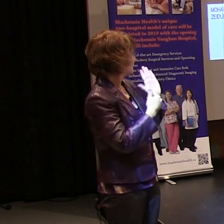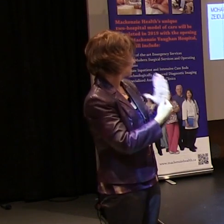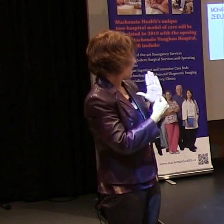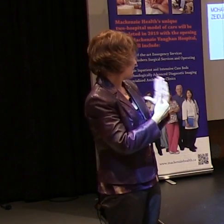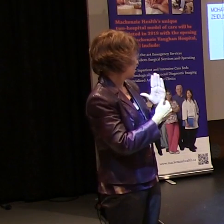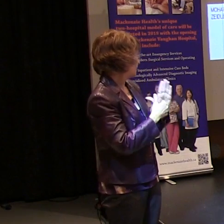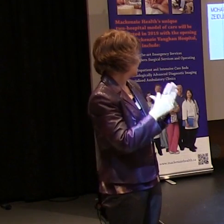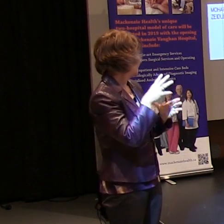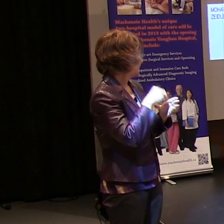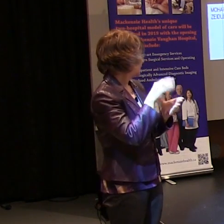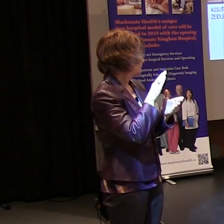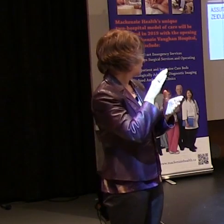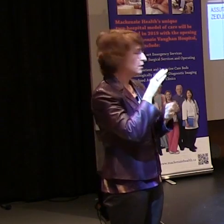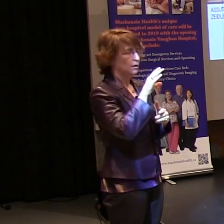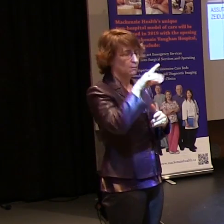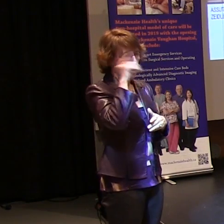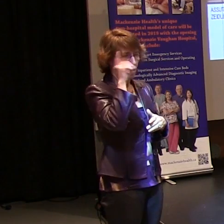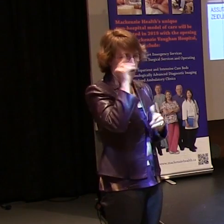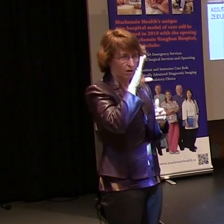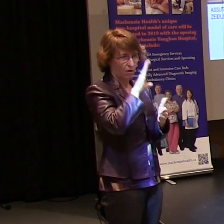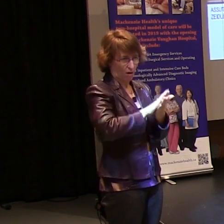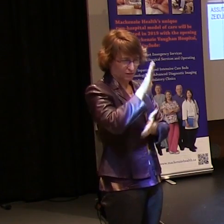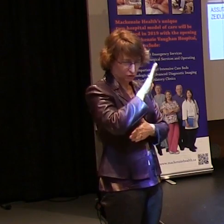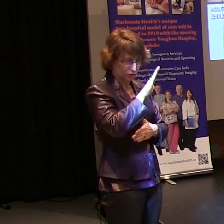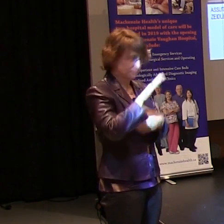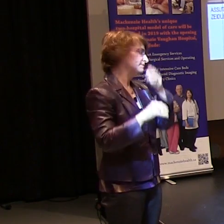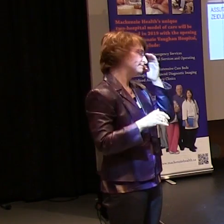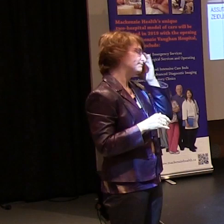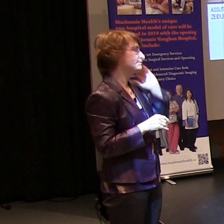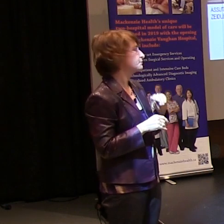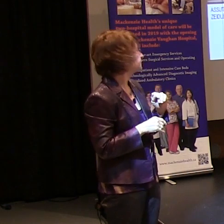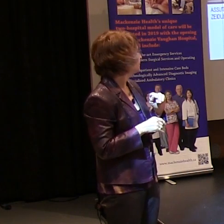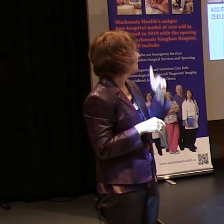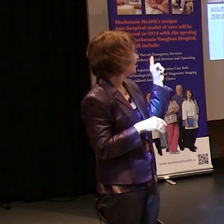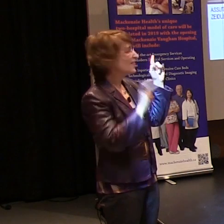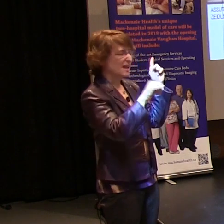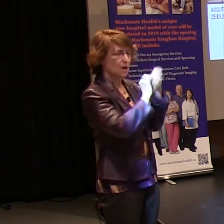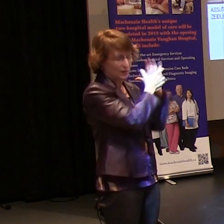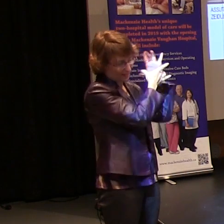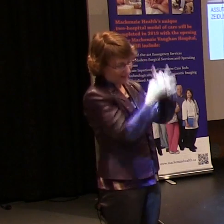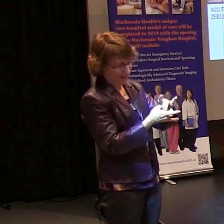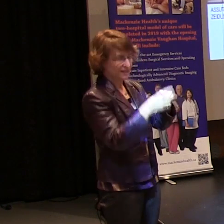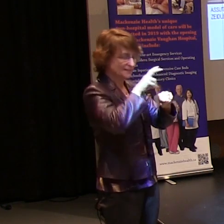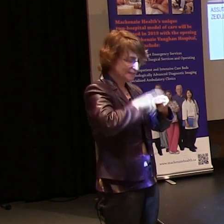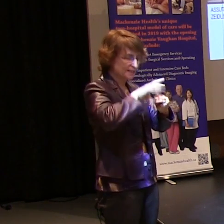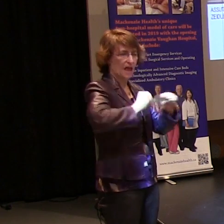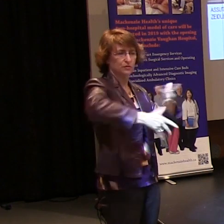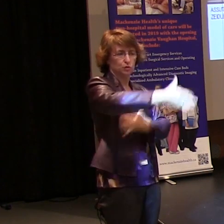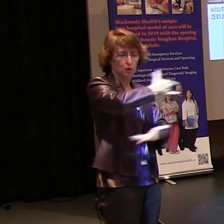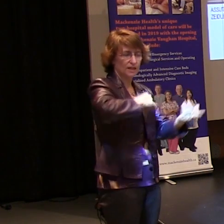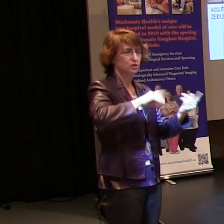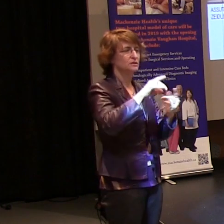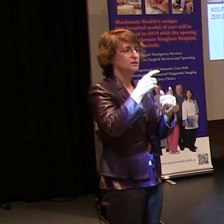College in Hamilton as well. That's the way we're connecting the sitting and the circulation between